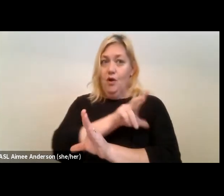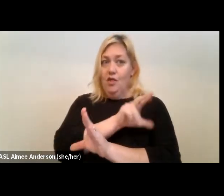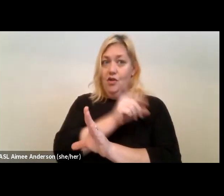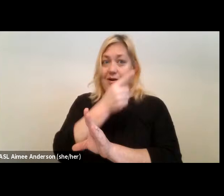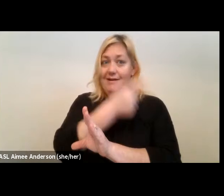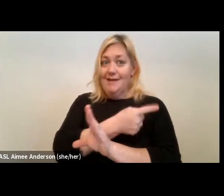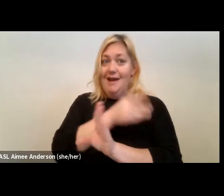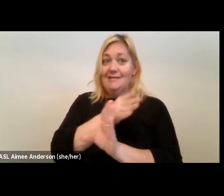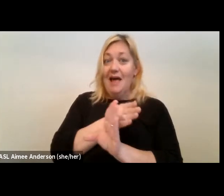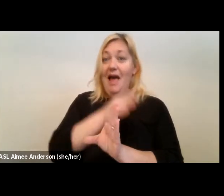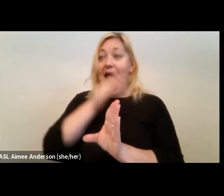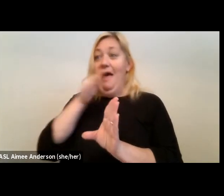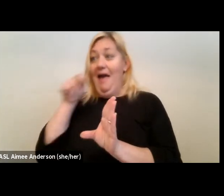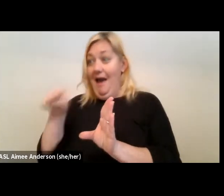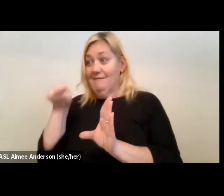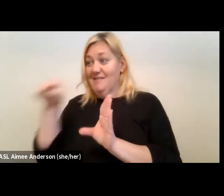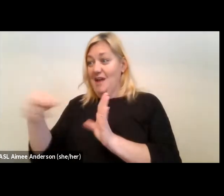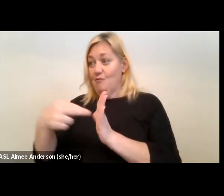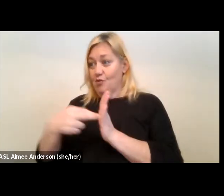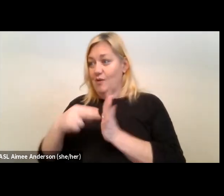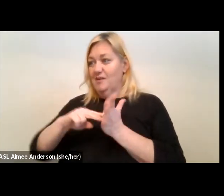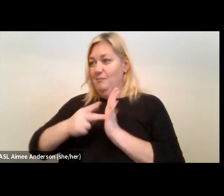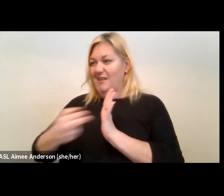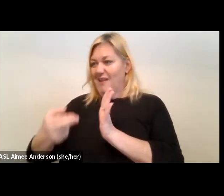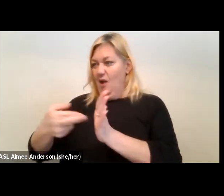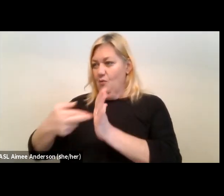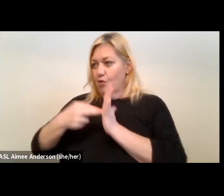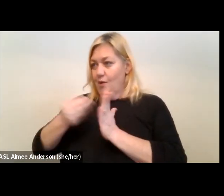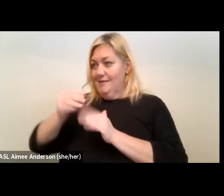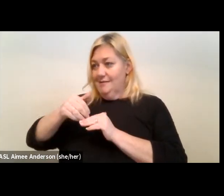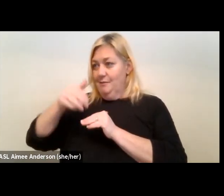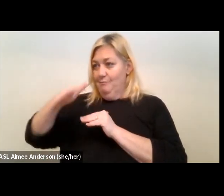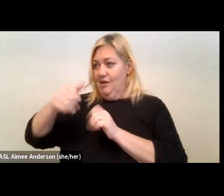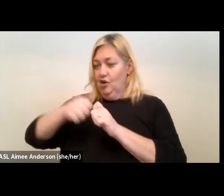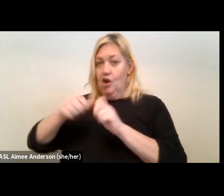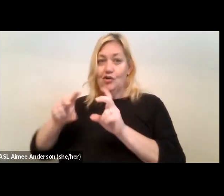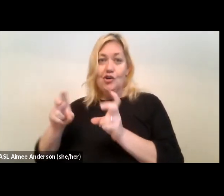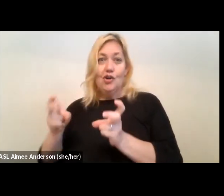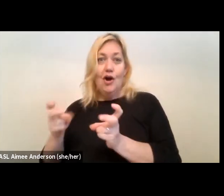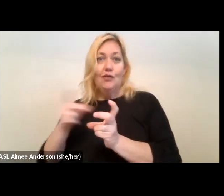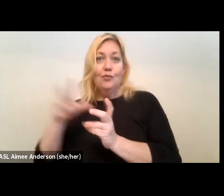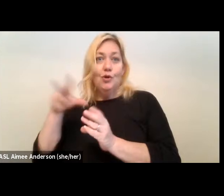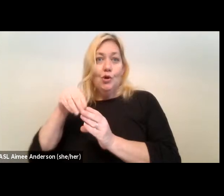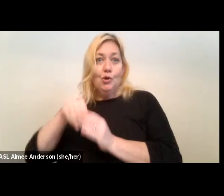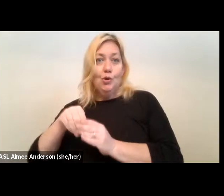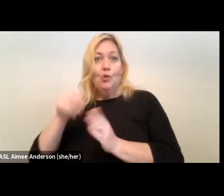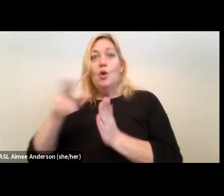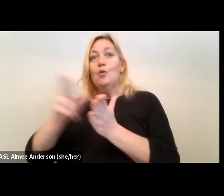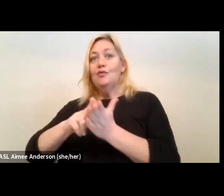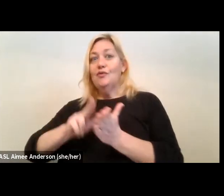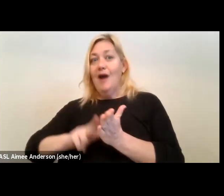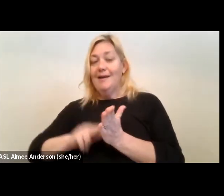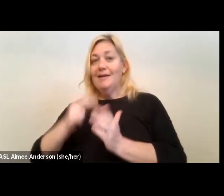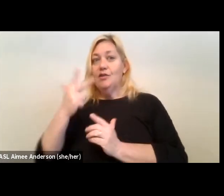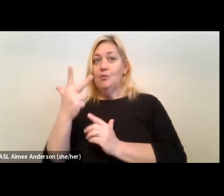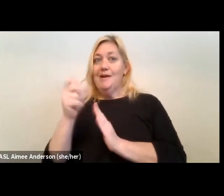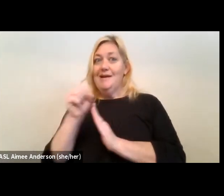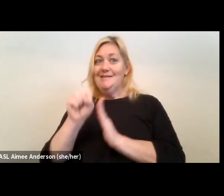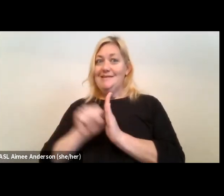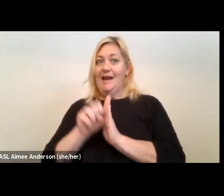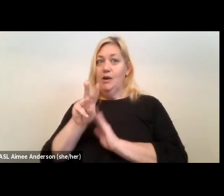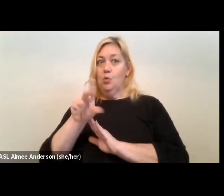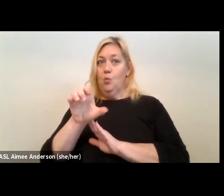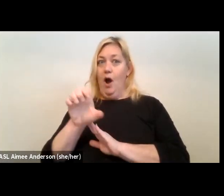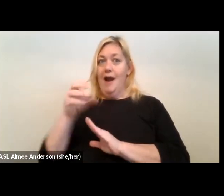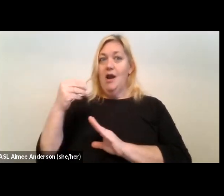referred to in the written request, then the request submitted under this clause must include among those signing at least 3 statewide officers.